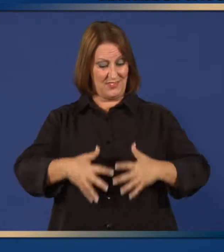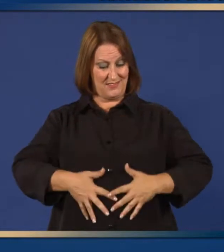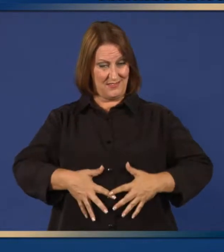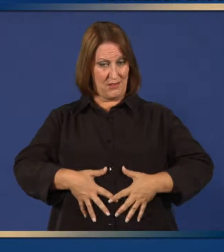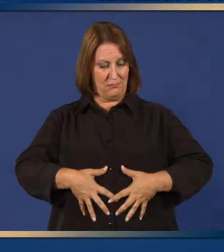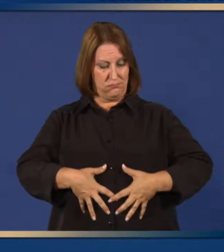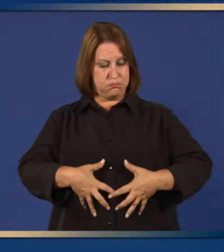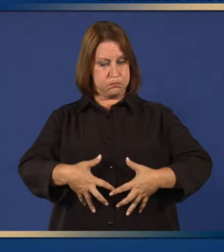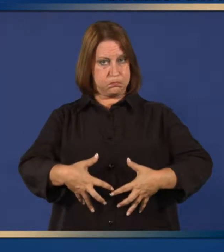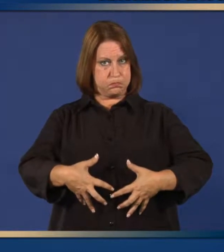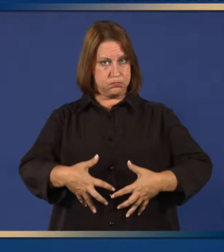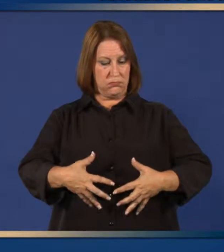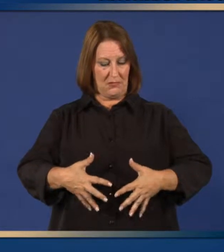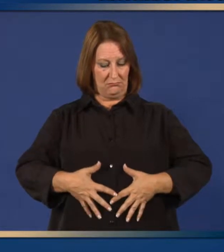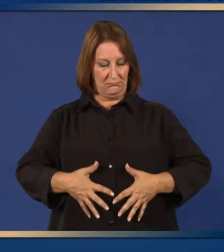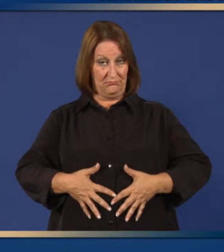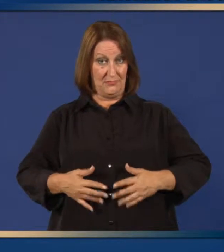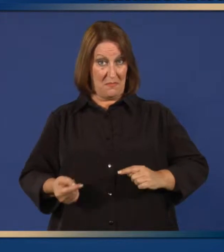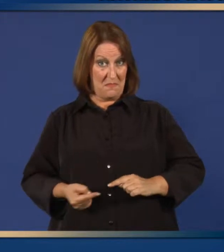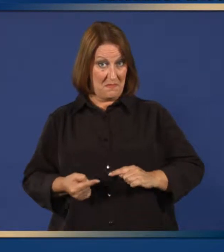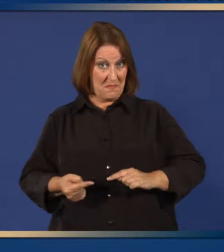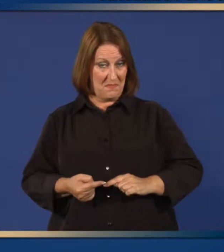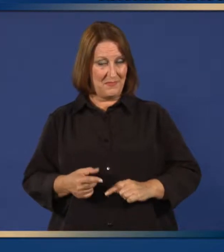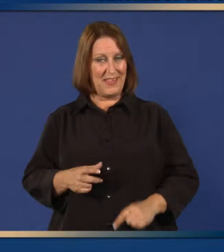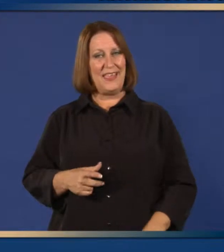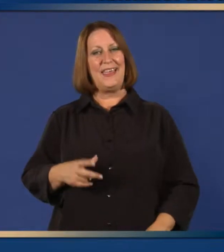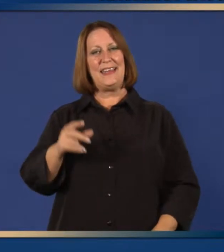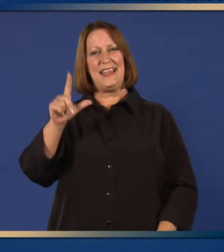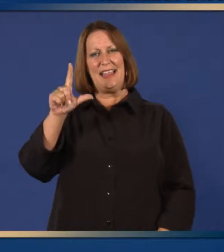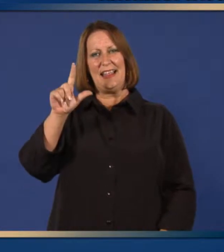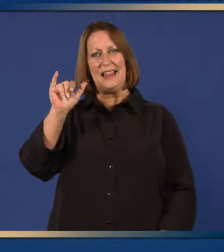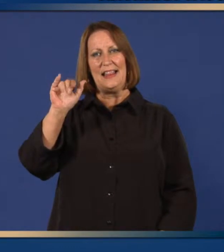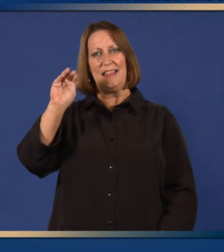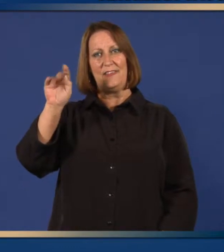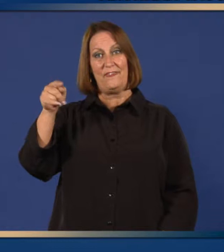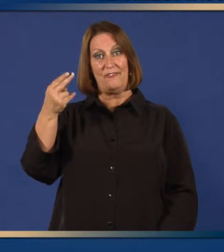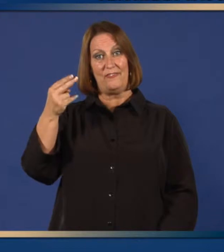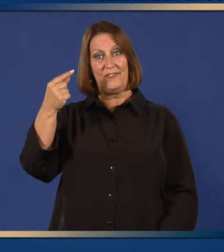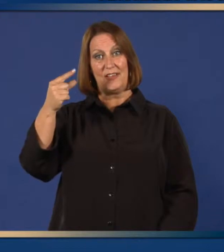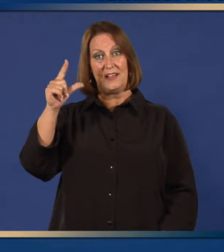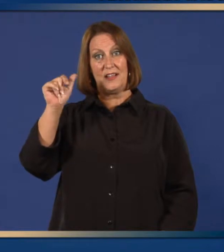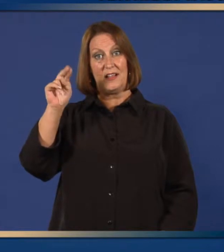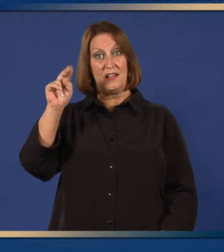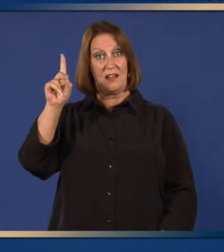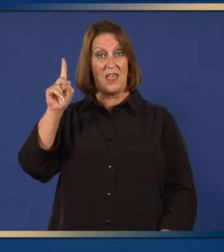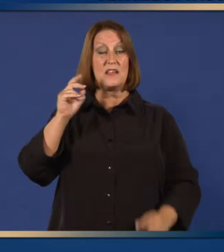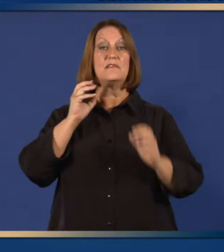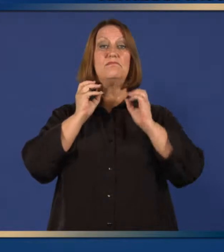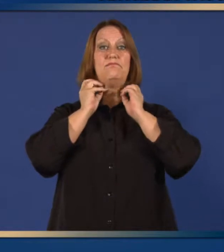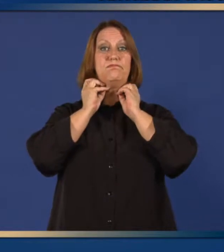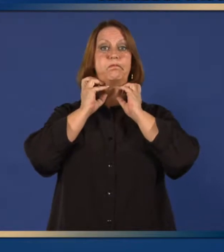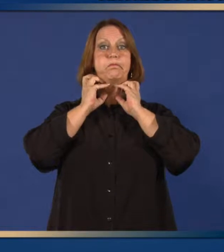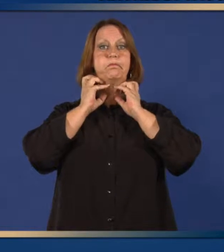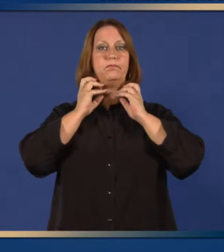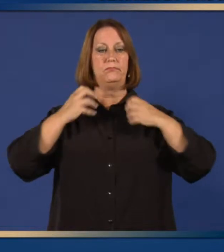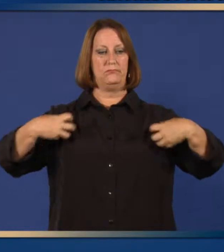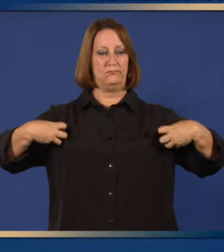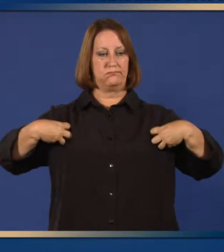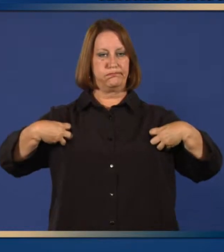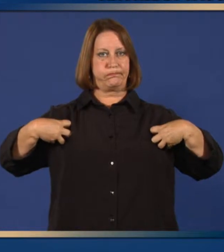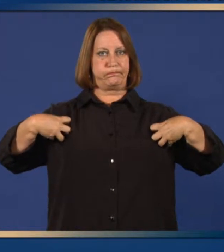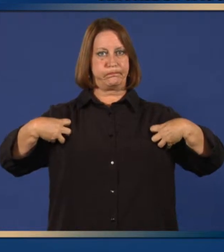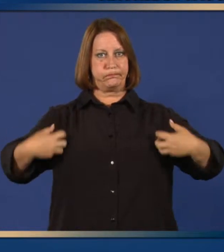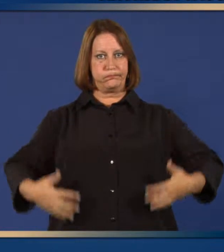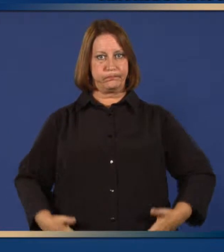vomiting, sore throat, abdominal pain and swelling,